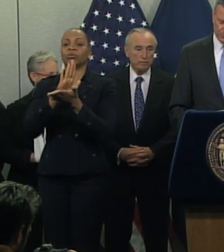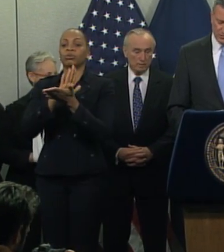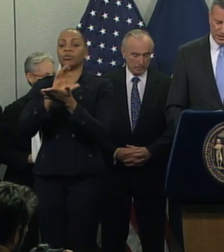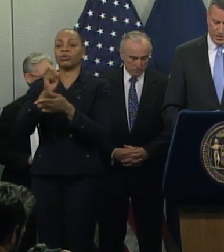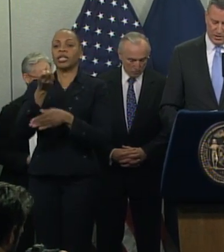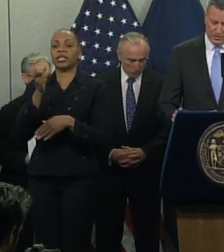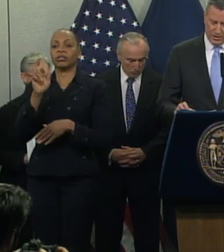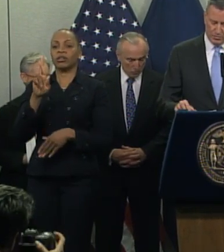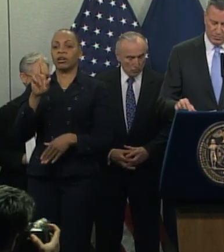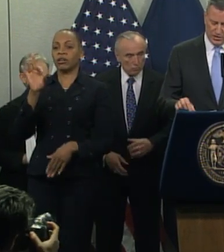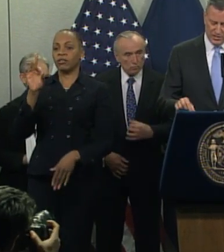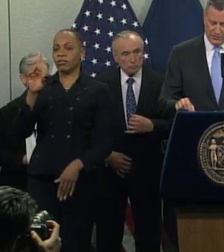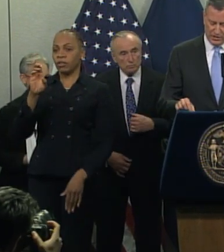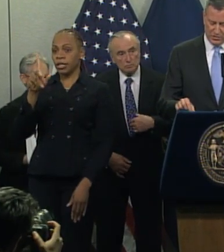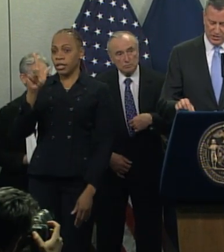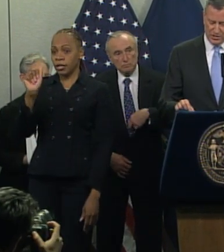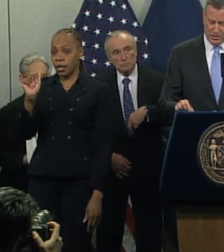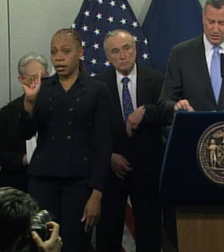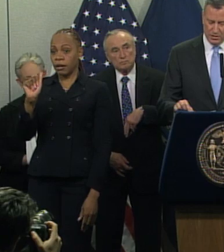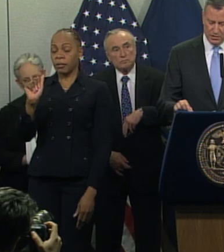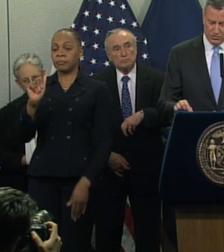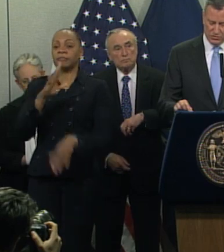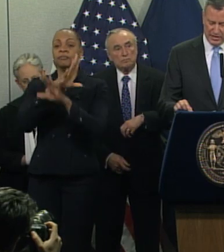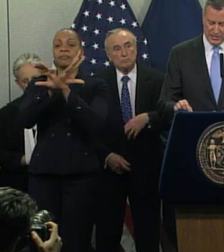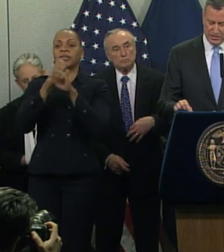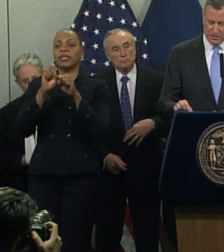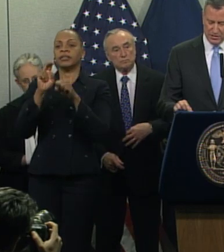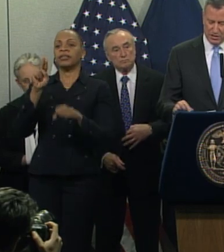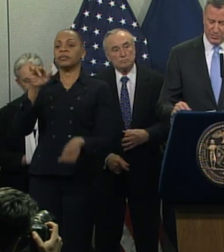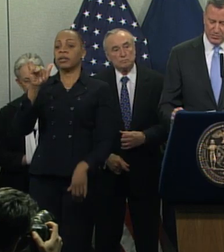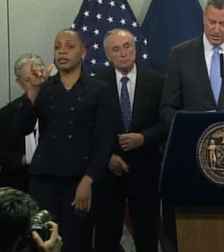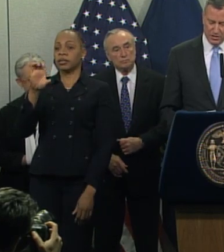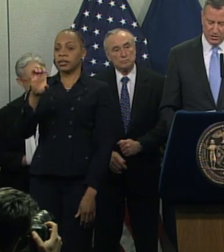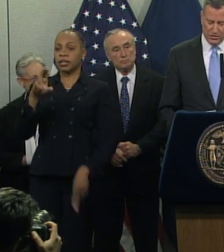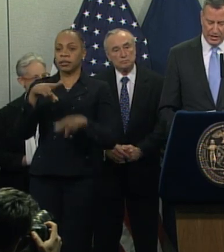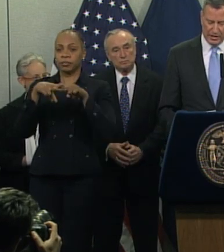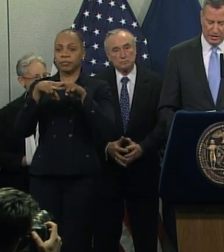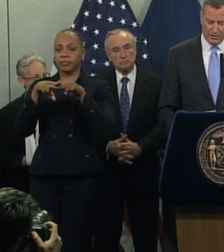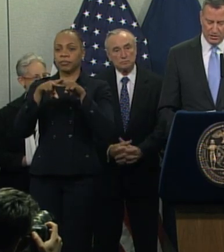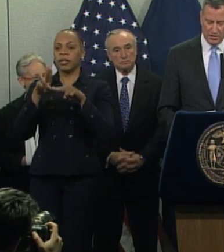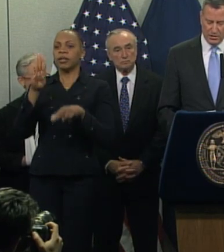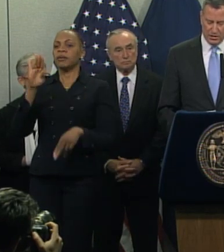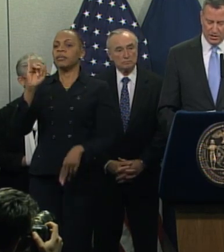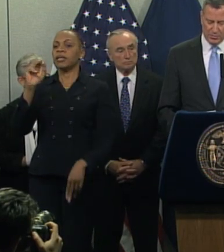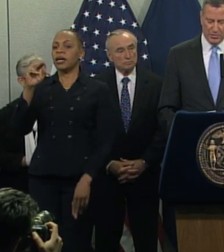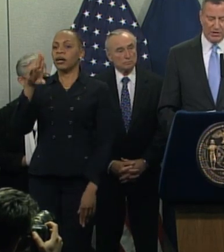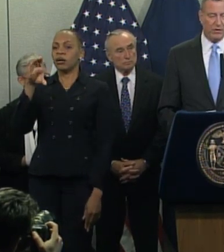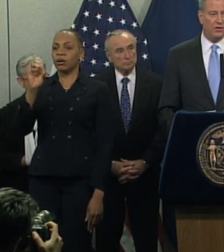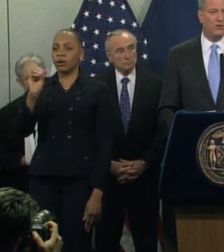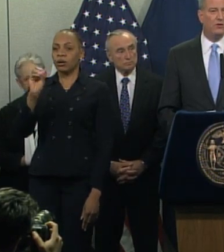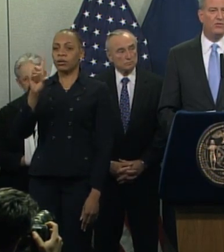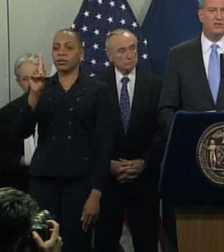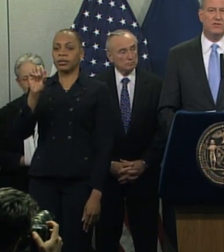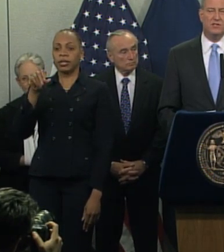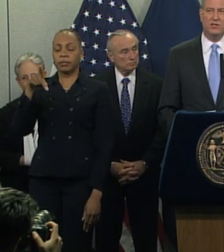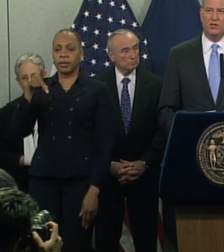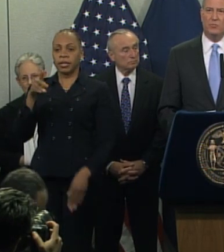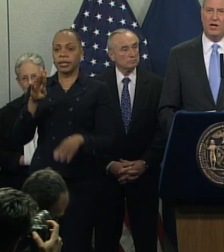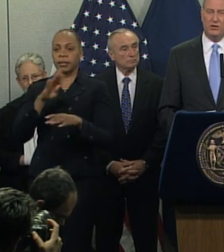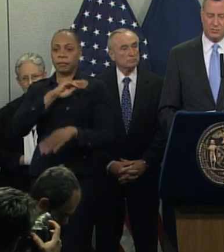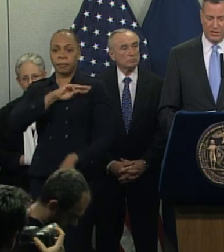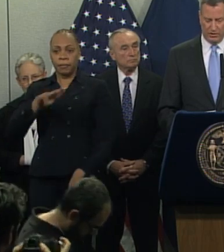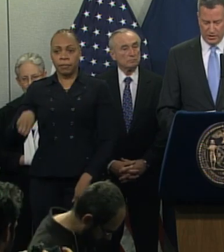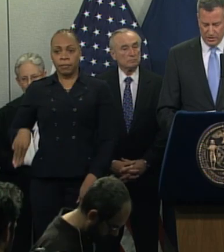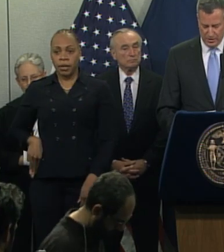Farina, the president of NYC Transit Carmen Bianco, and our deputy mayor for Health and Human Services